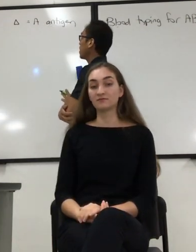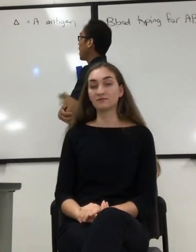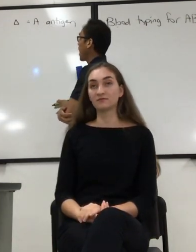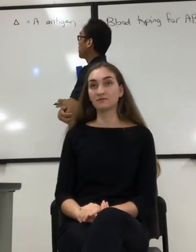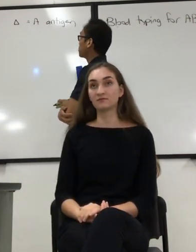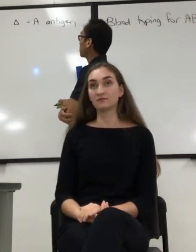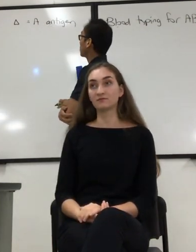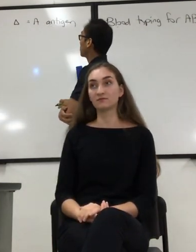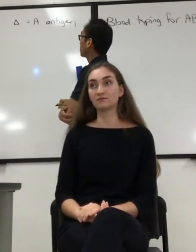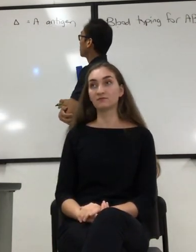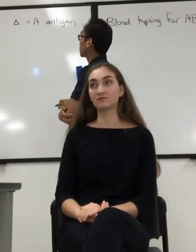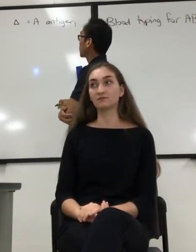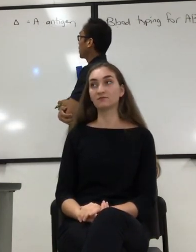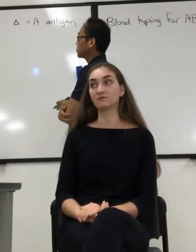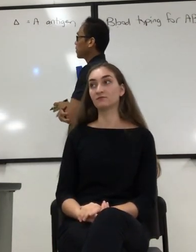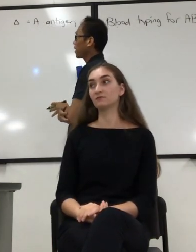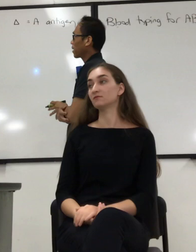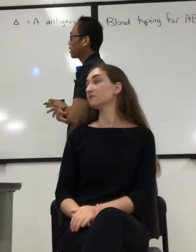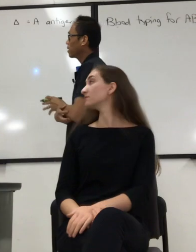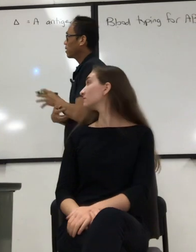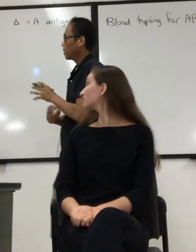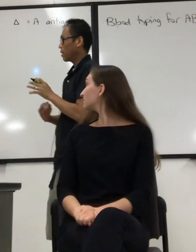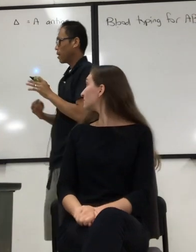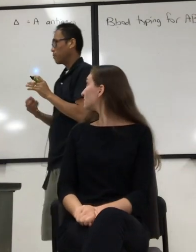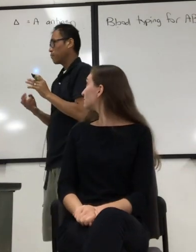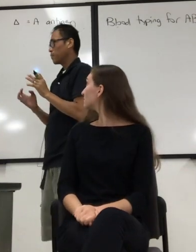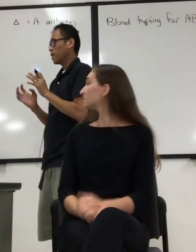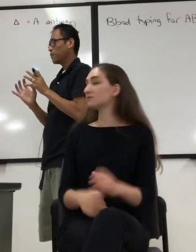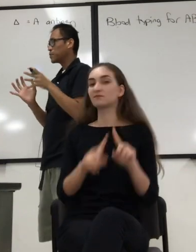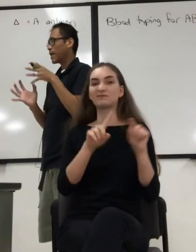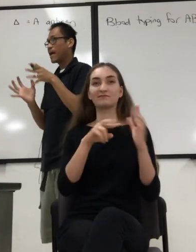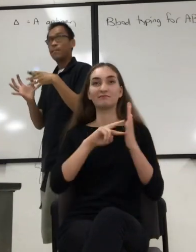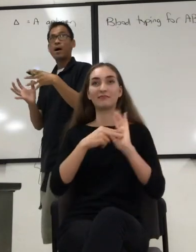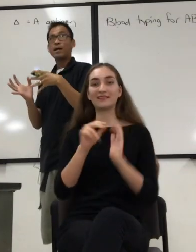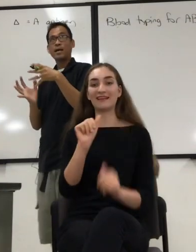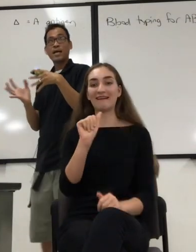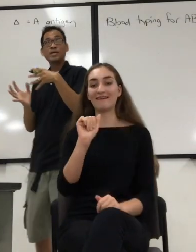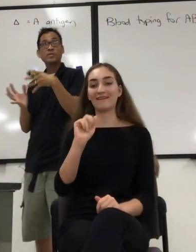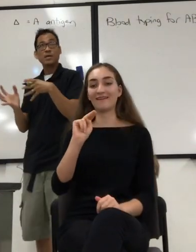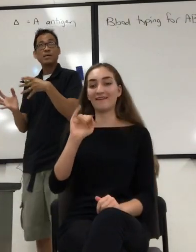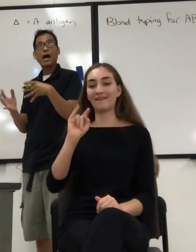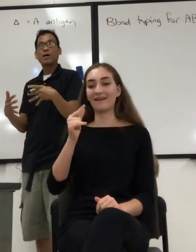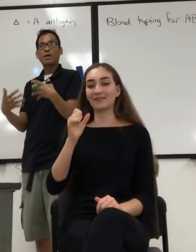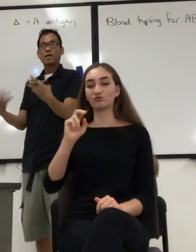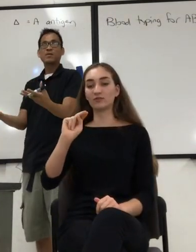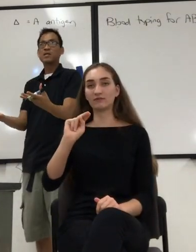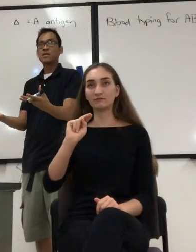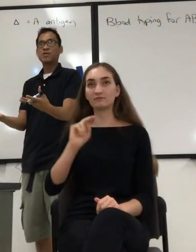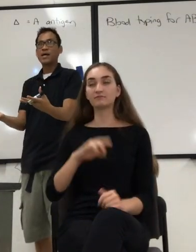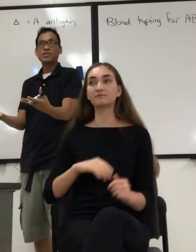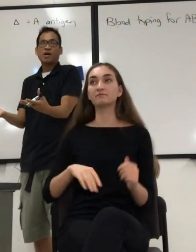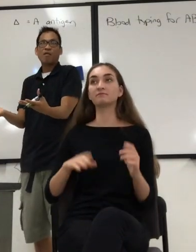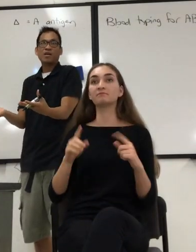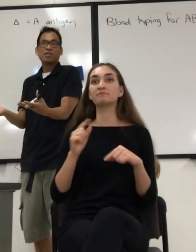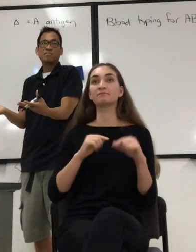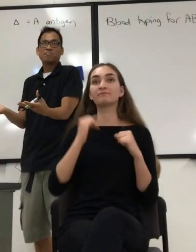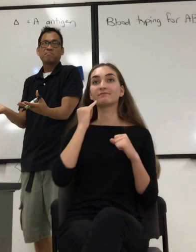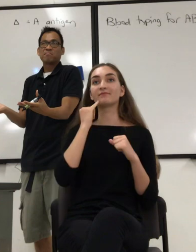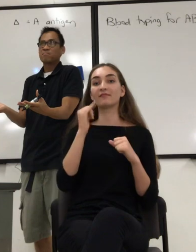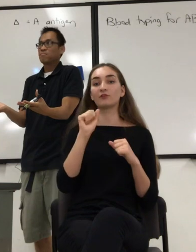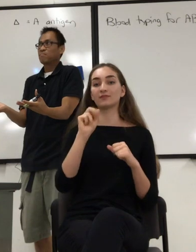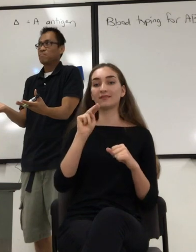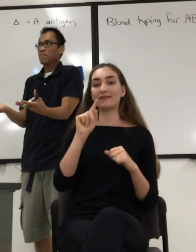A antigen. Here's the thing. If there's an antibody against it, in this lecture I just call